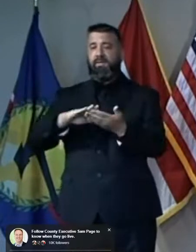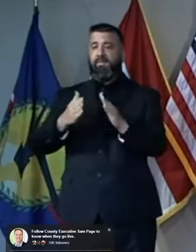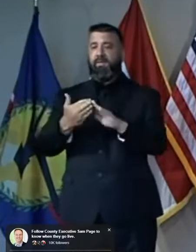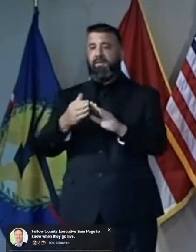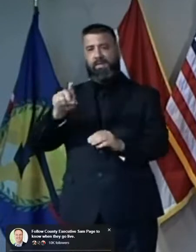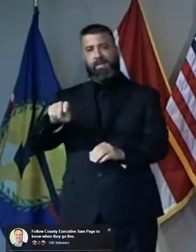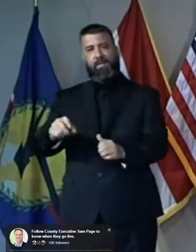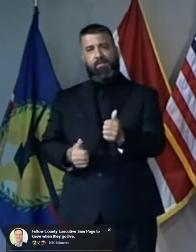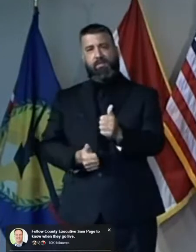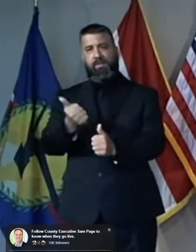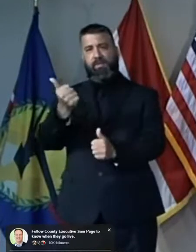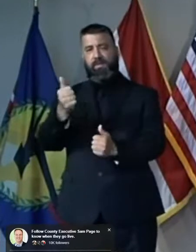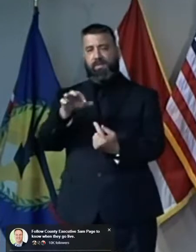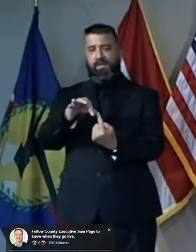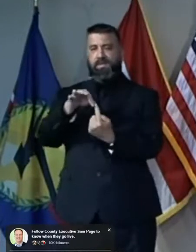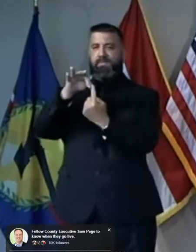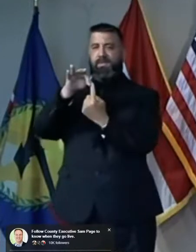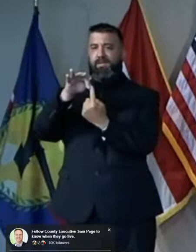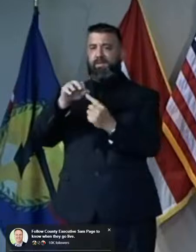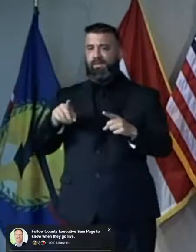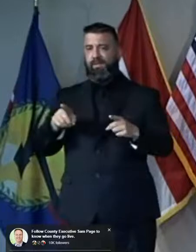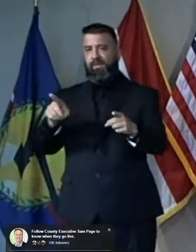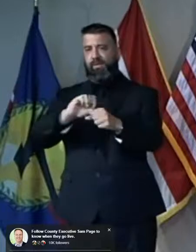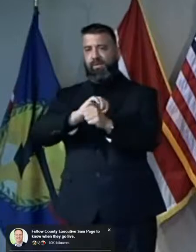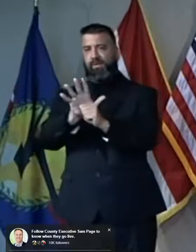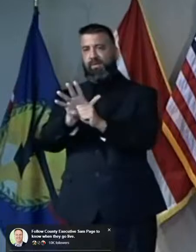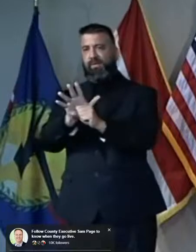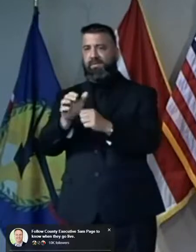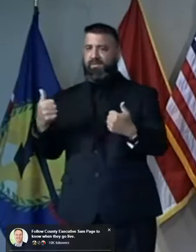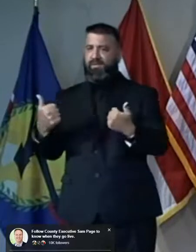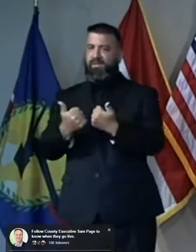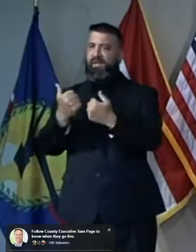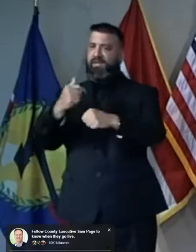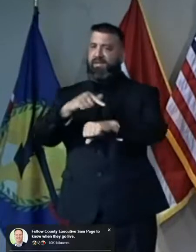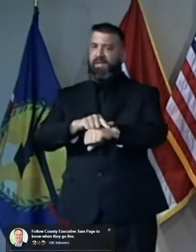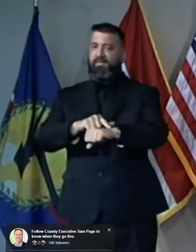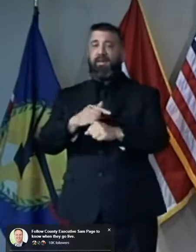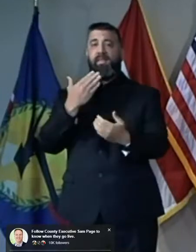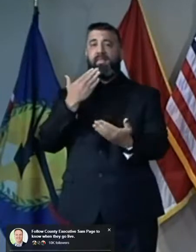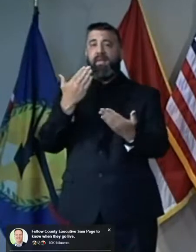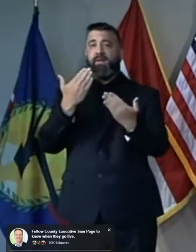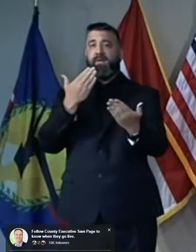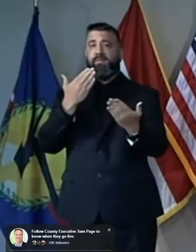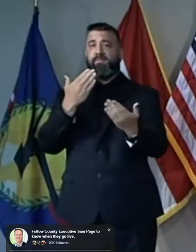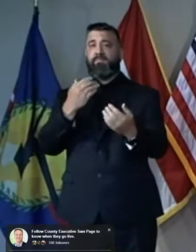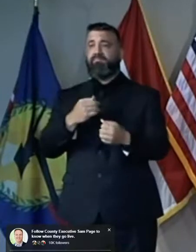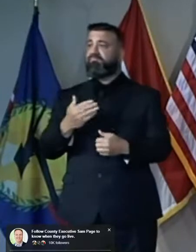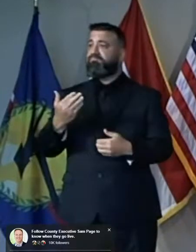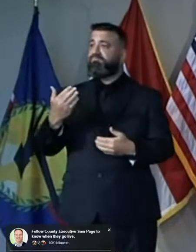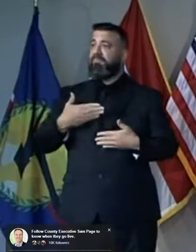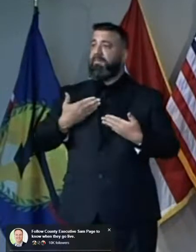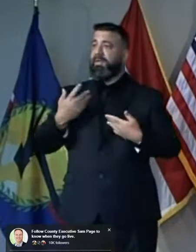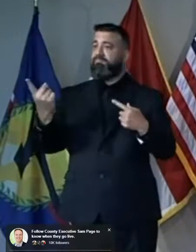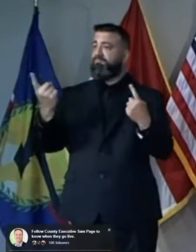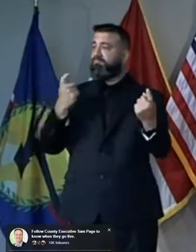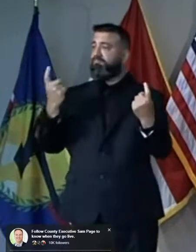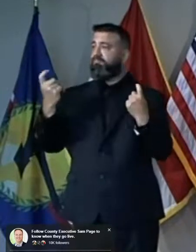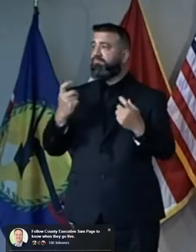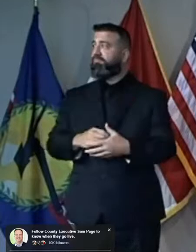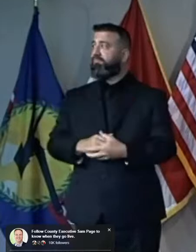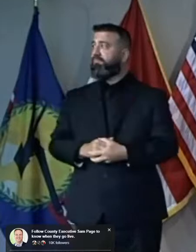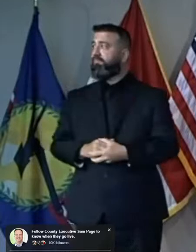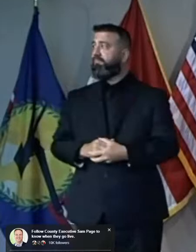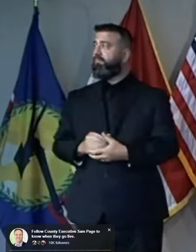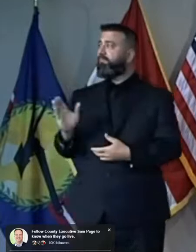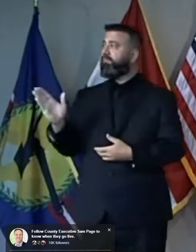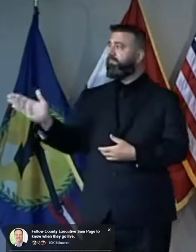most, especially during these very challenging times. Thank you, and be glad to answer any questions.